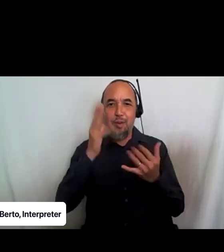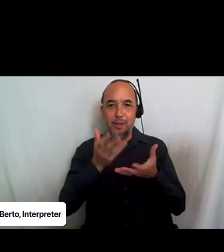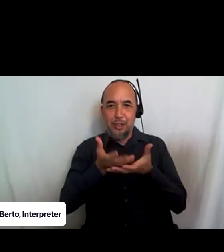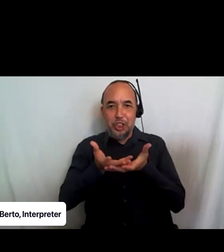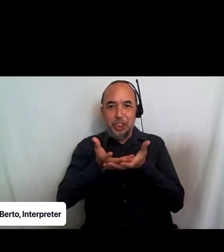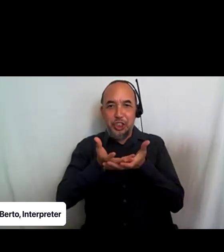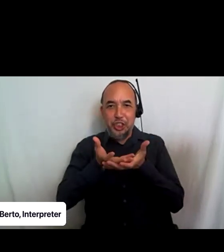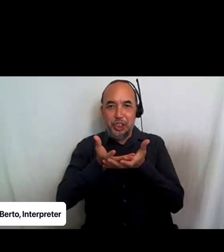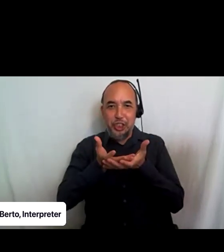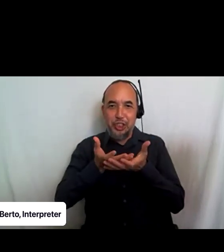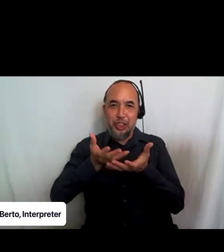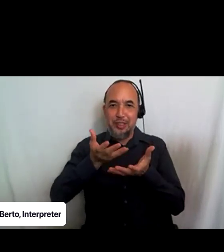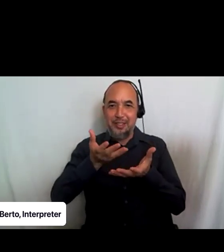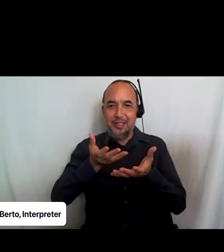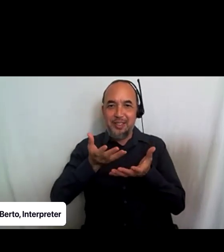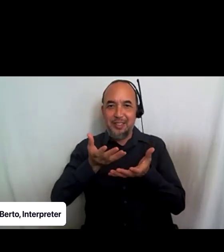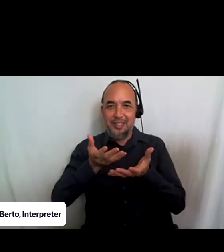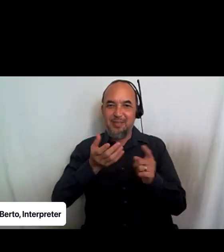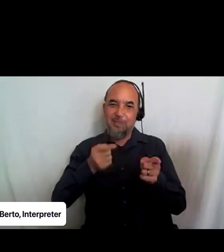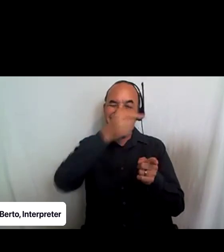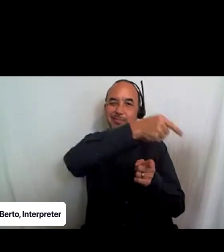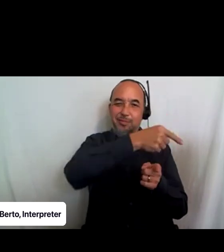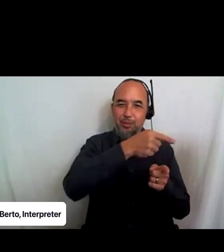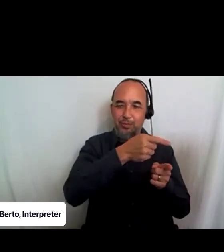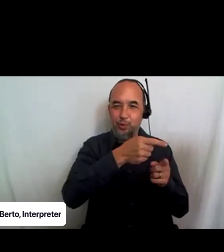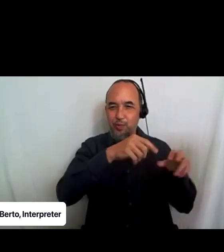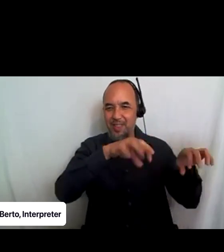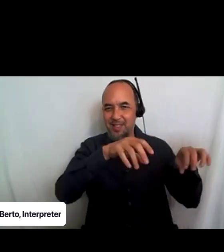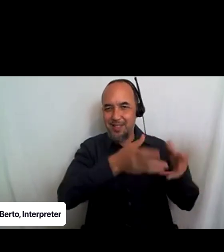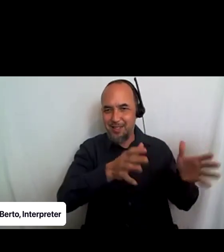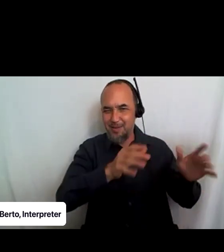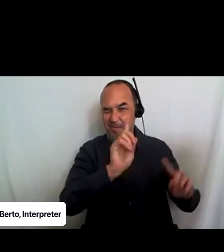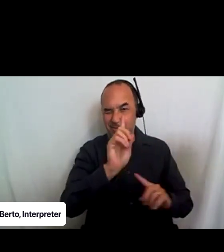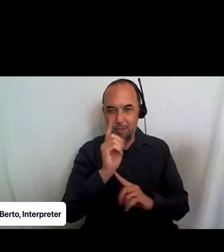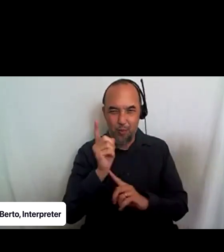strain while I drain my pasta in the sink. Okay, 1 second.